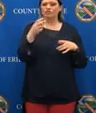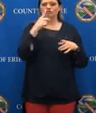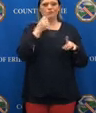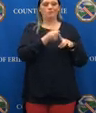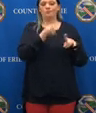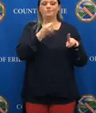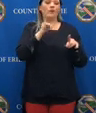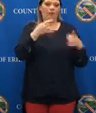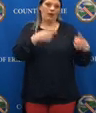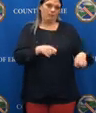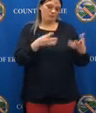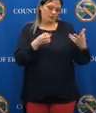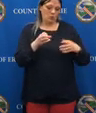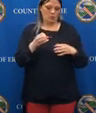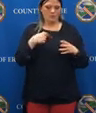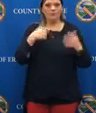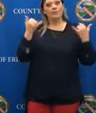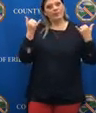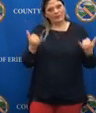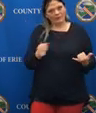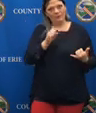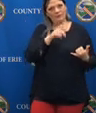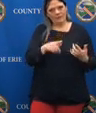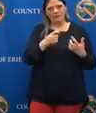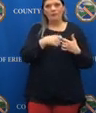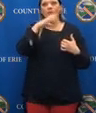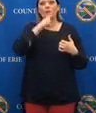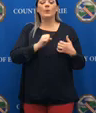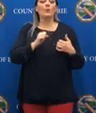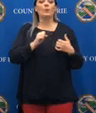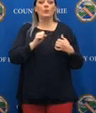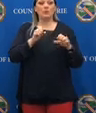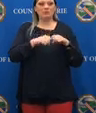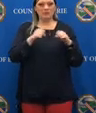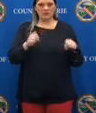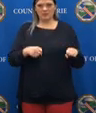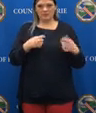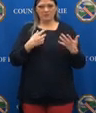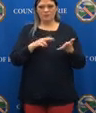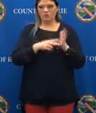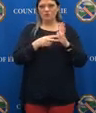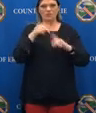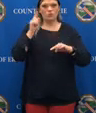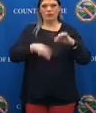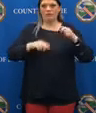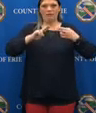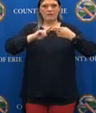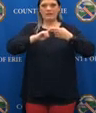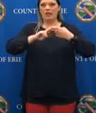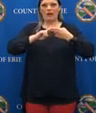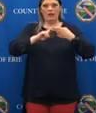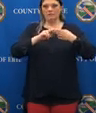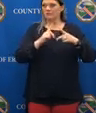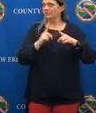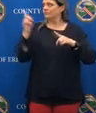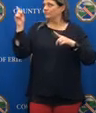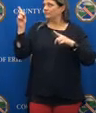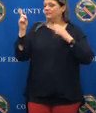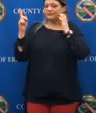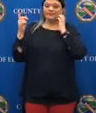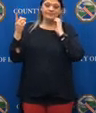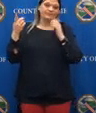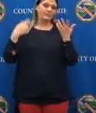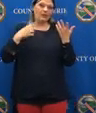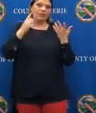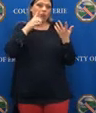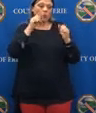happened. So we are back with the older system. We will not be able to put the slides on the screen, but where you can read them differently, but